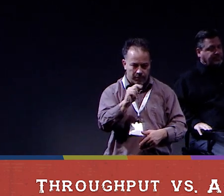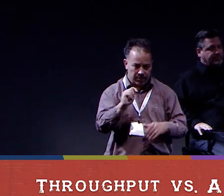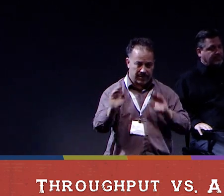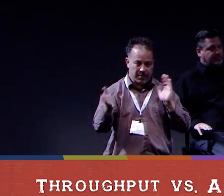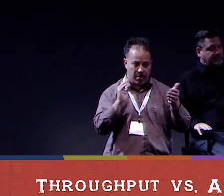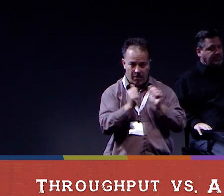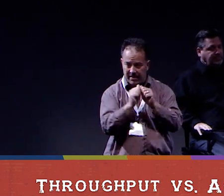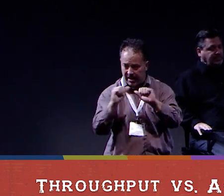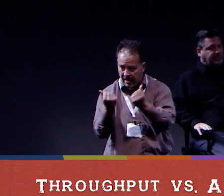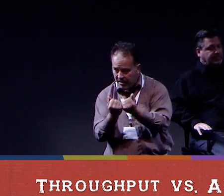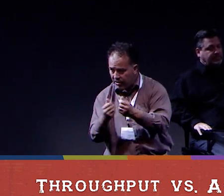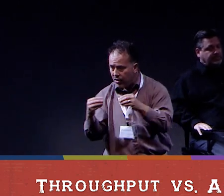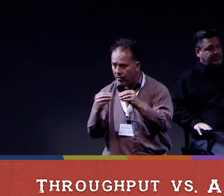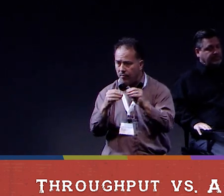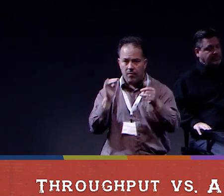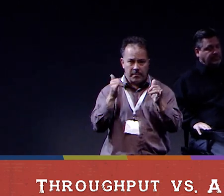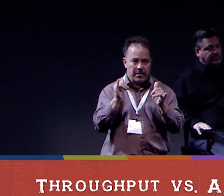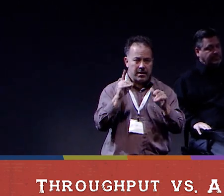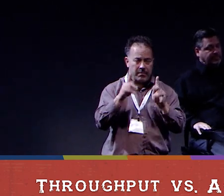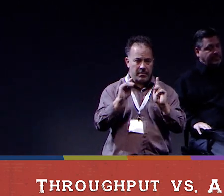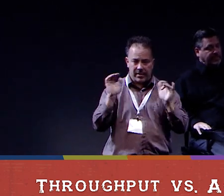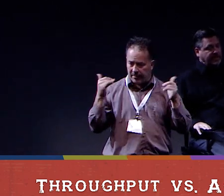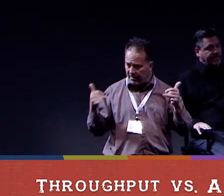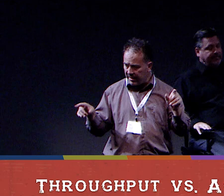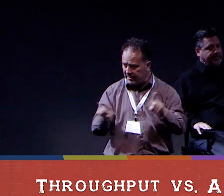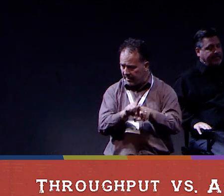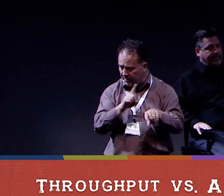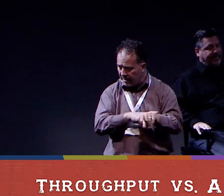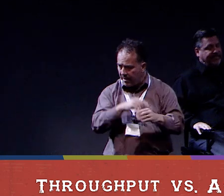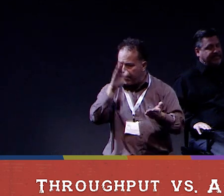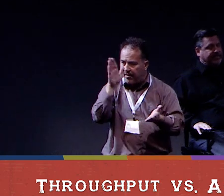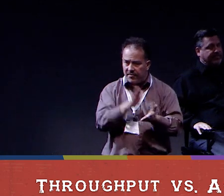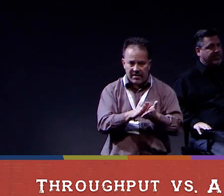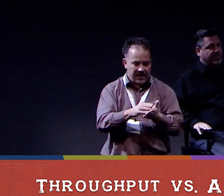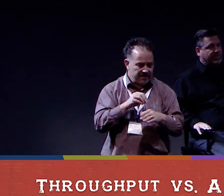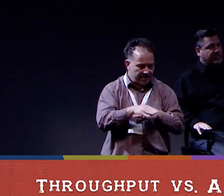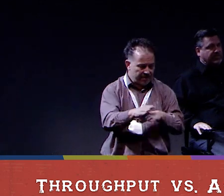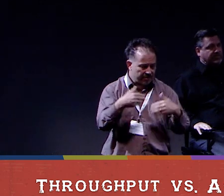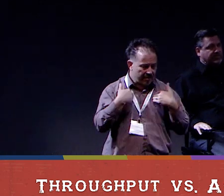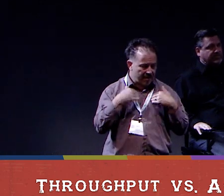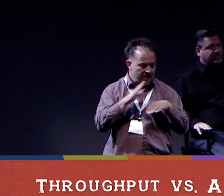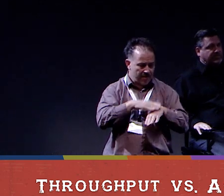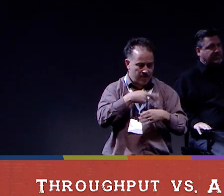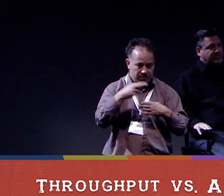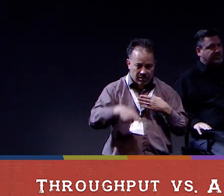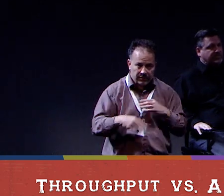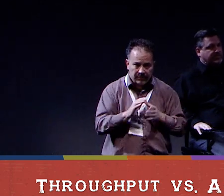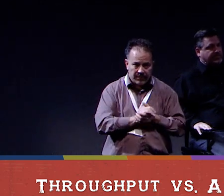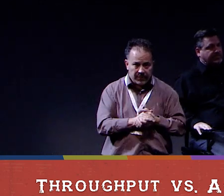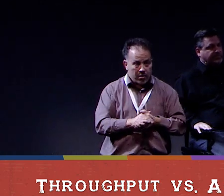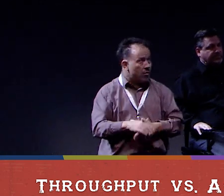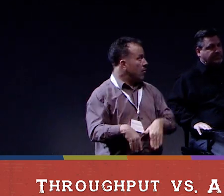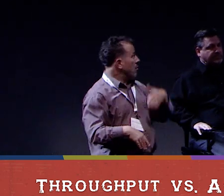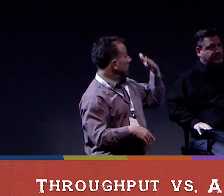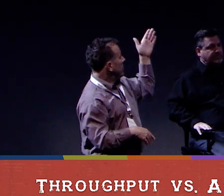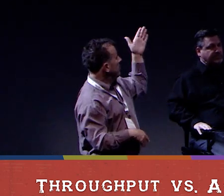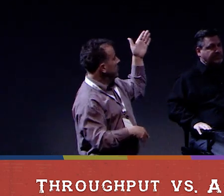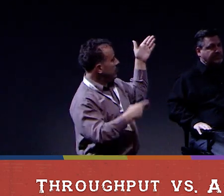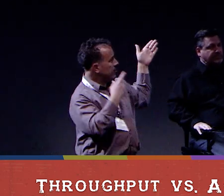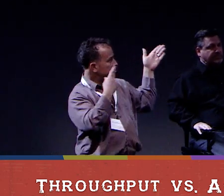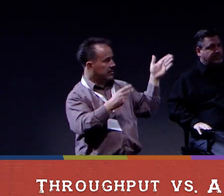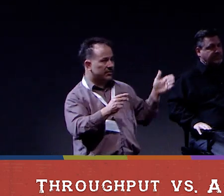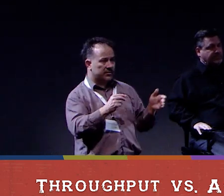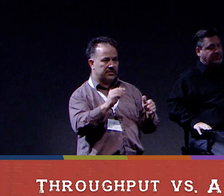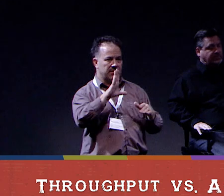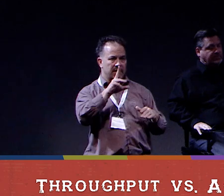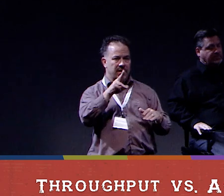The more people that can play simultaneously, the less individual effect you have on the outcome. Over here, you'll see the queue